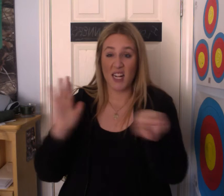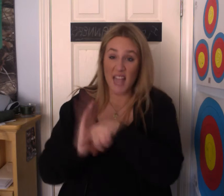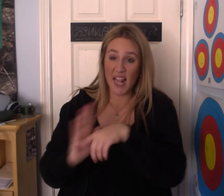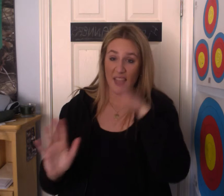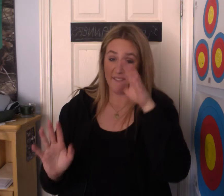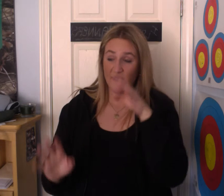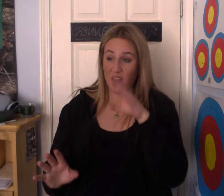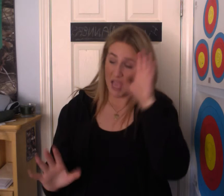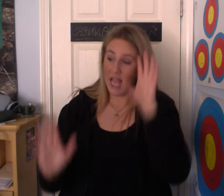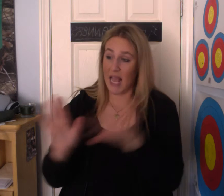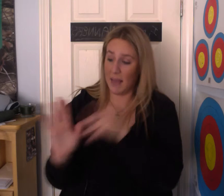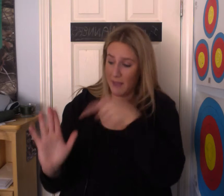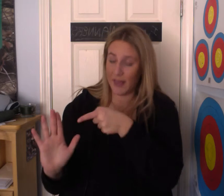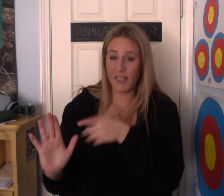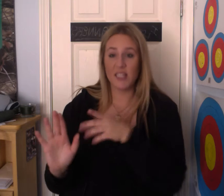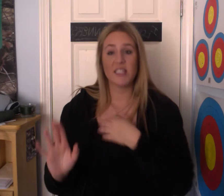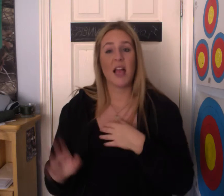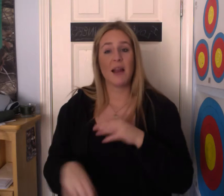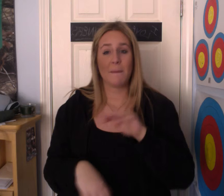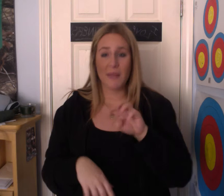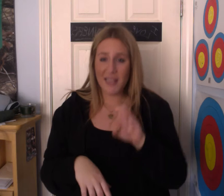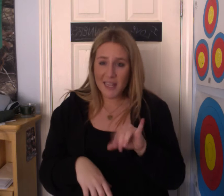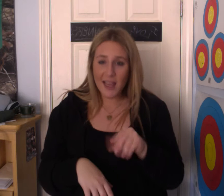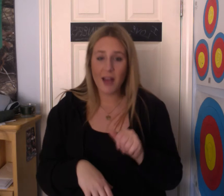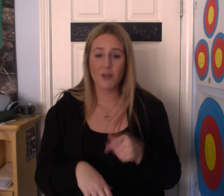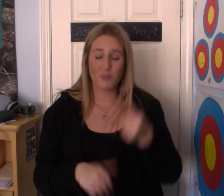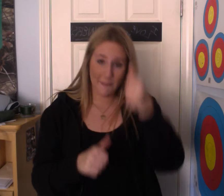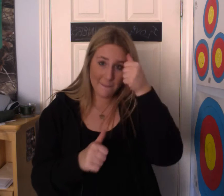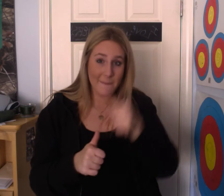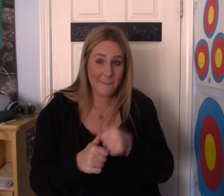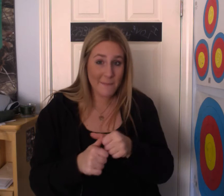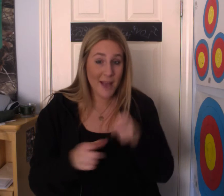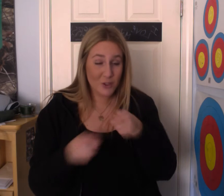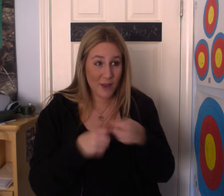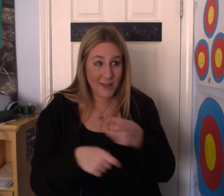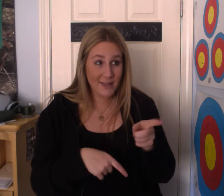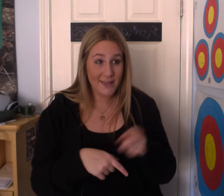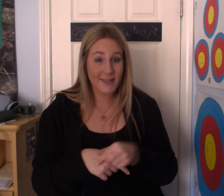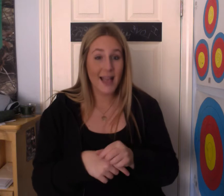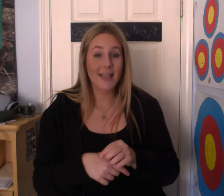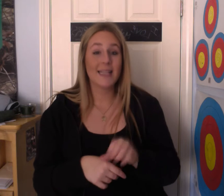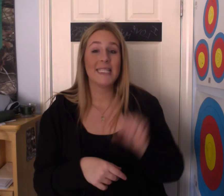media while also reminding casting directors that South Asian and Arab are not synonymous.